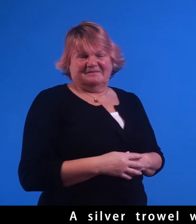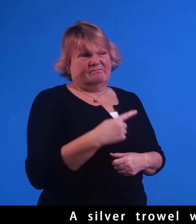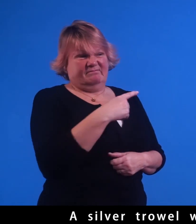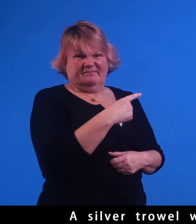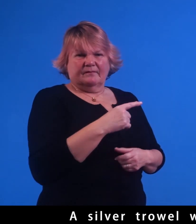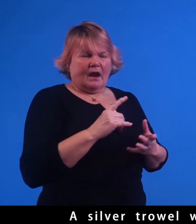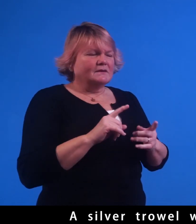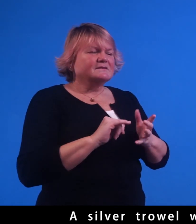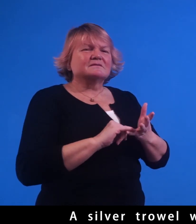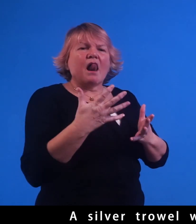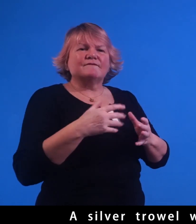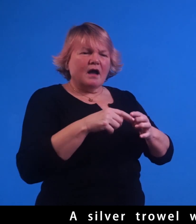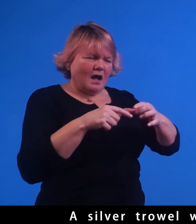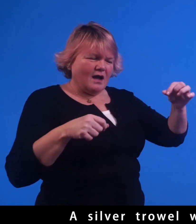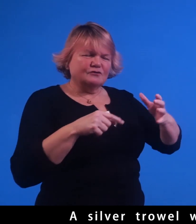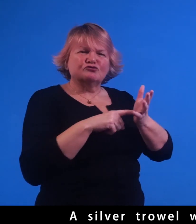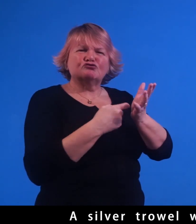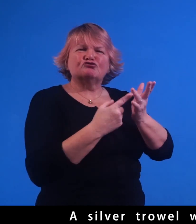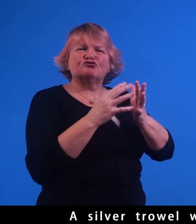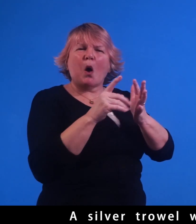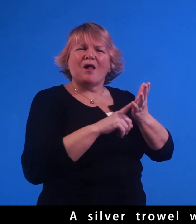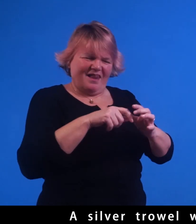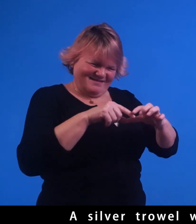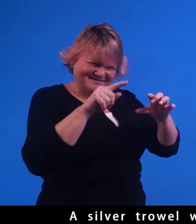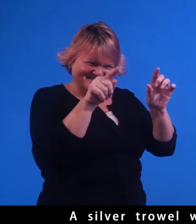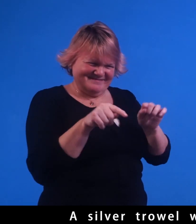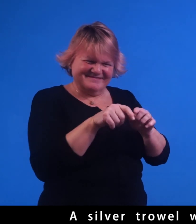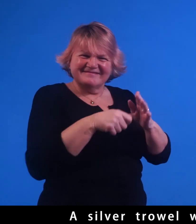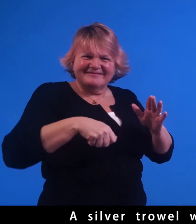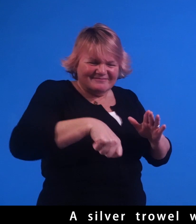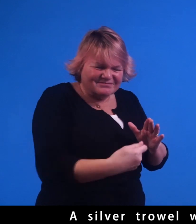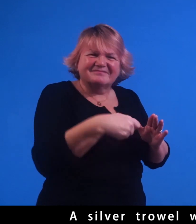A silver trowel was used to commemorate the laying of the foundation stone.